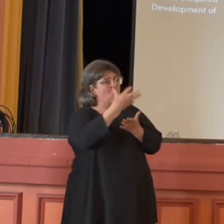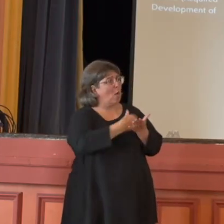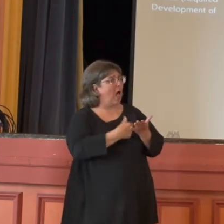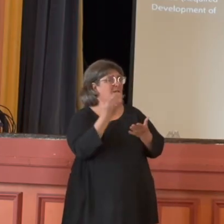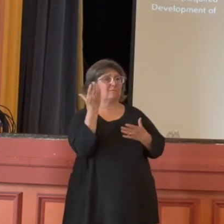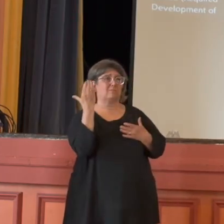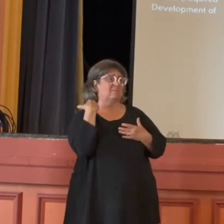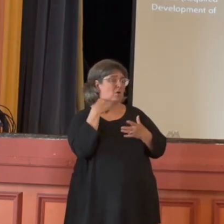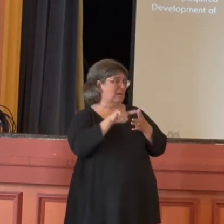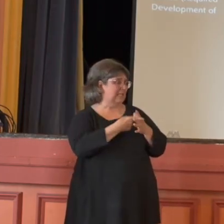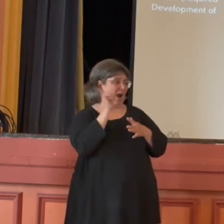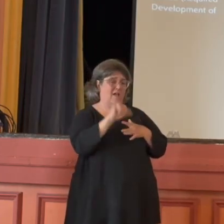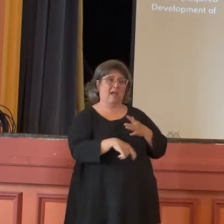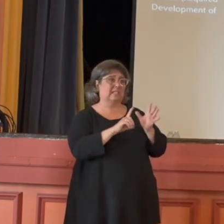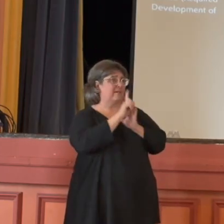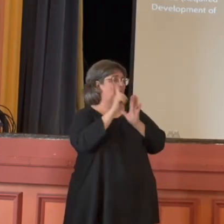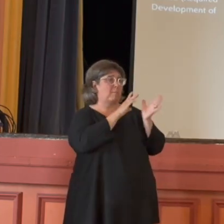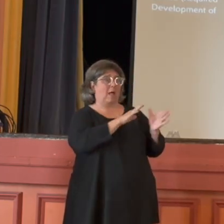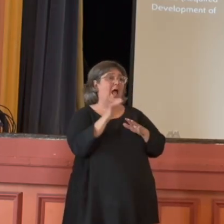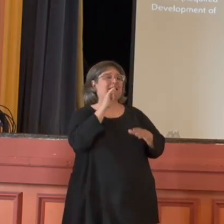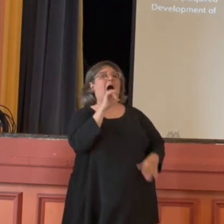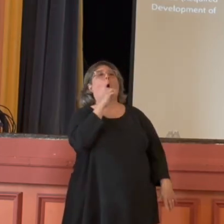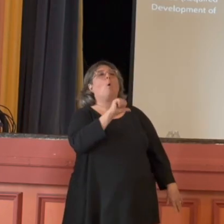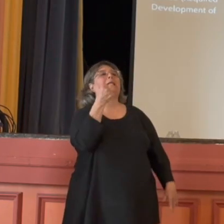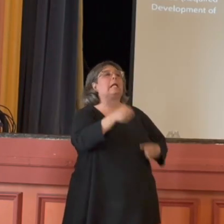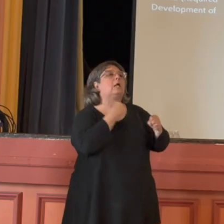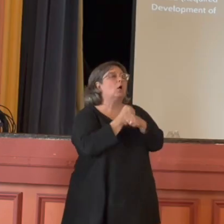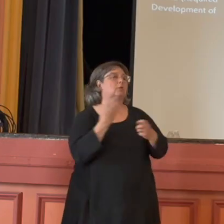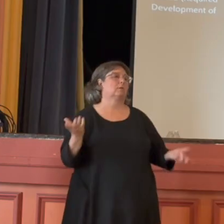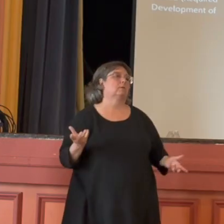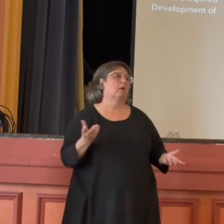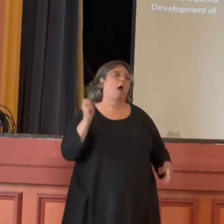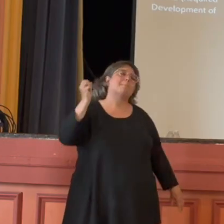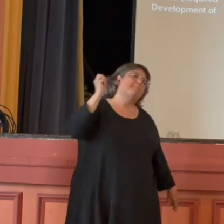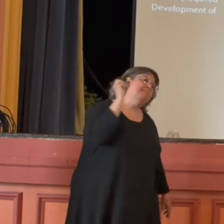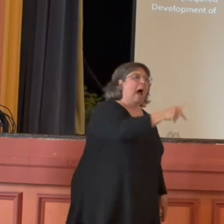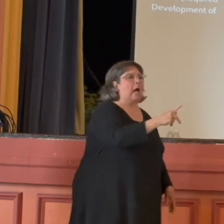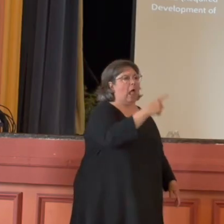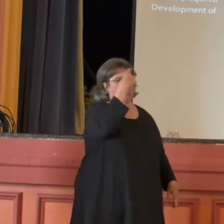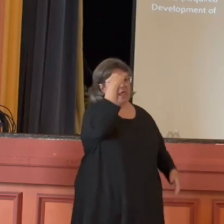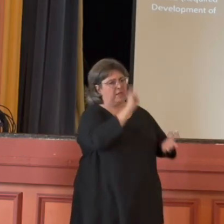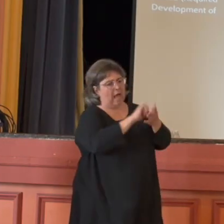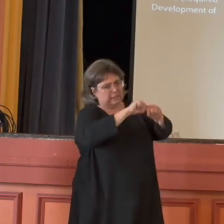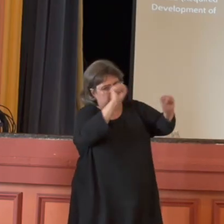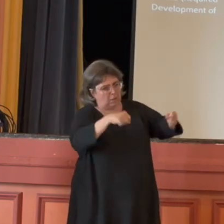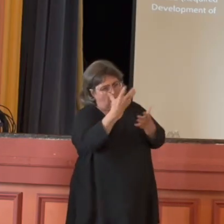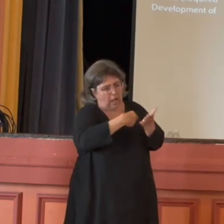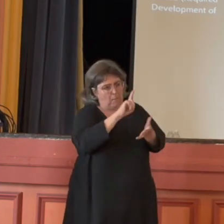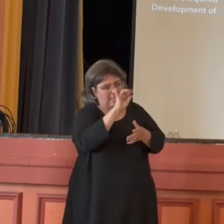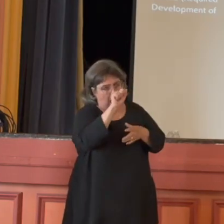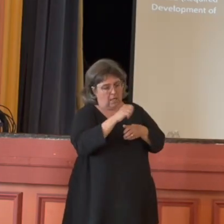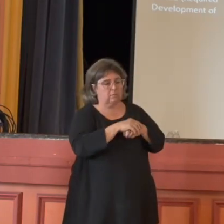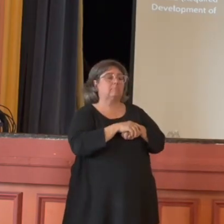collected when you started to develop this plan is now 10 years old. You need to go back and rethink this and collect some more